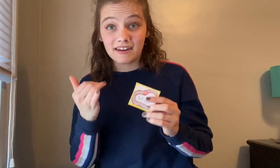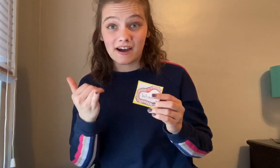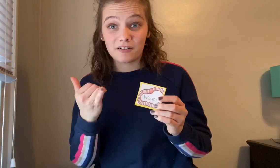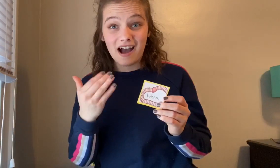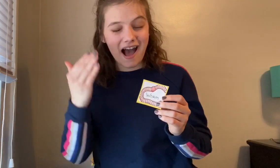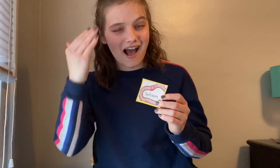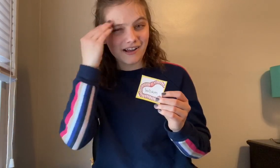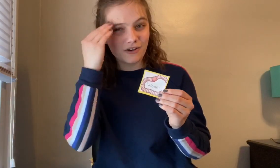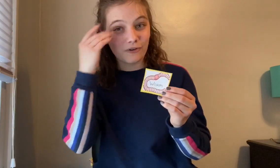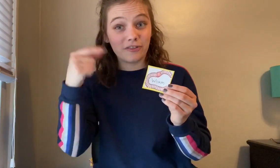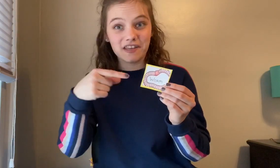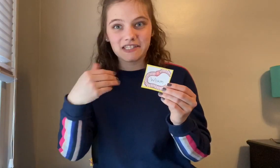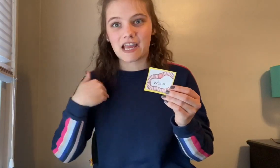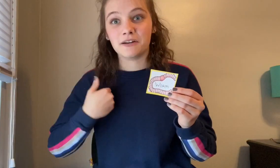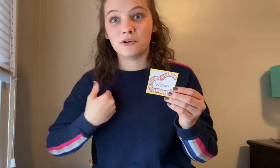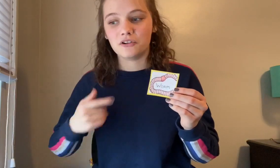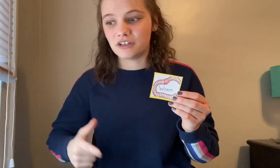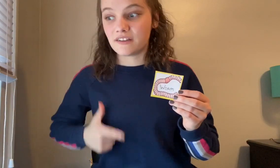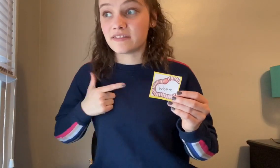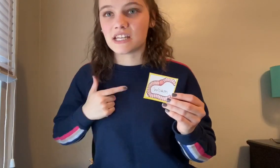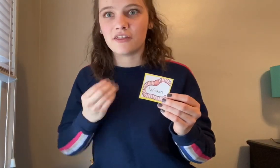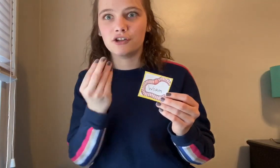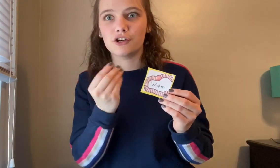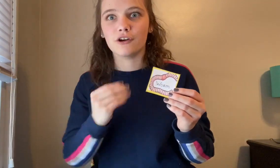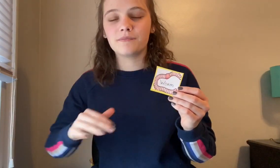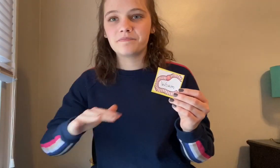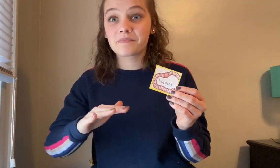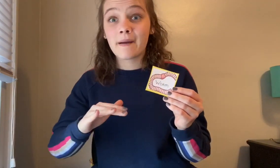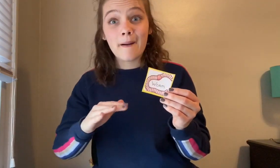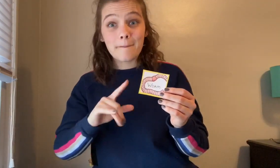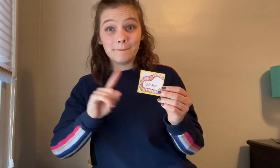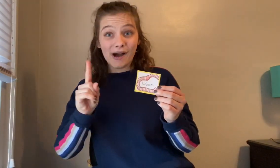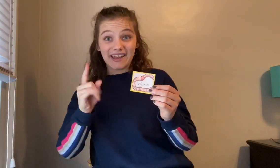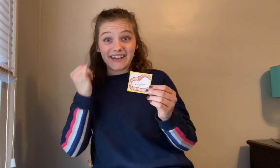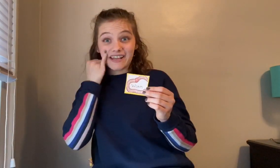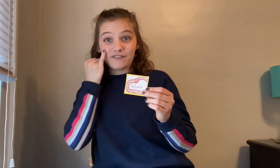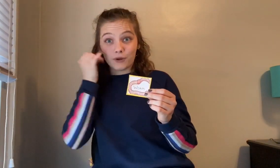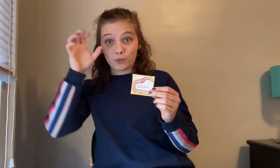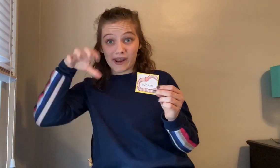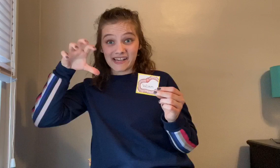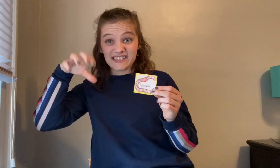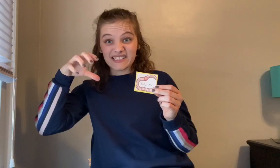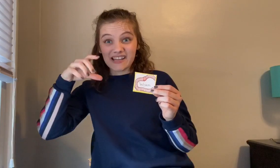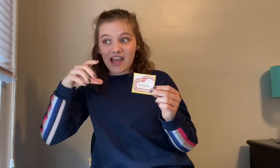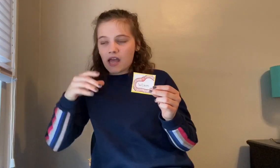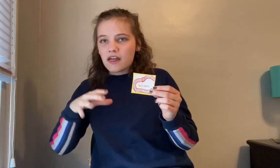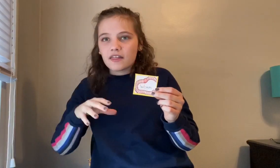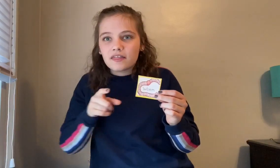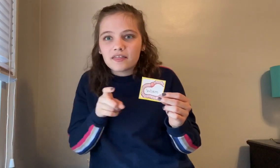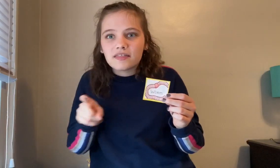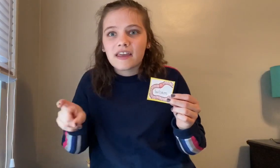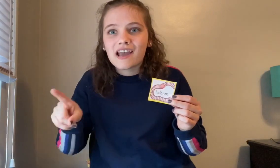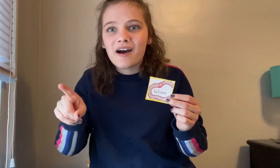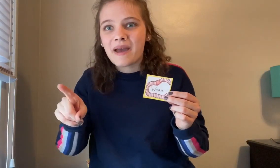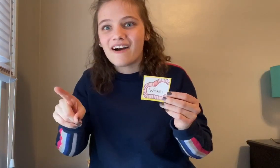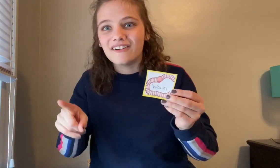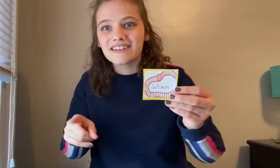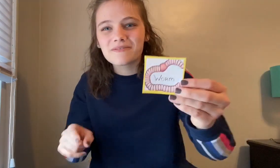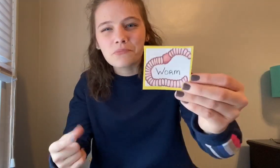Now, I know this animal lives in the dirt, but if it rains, they come out. What